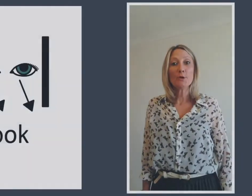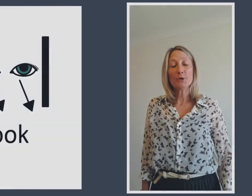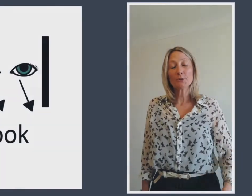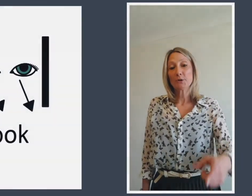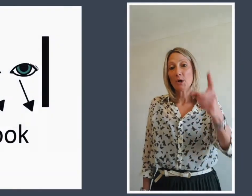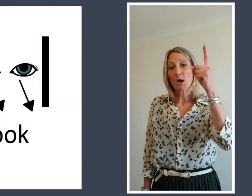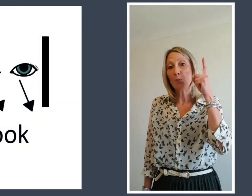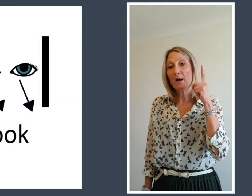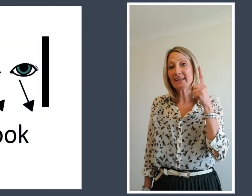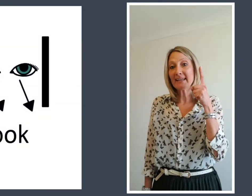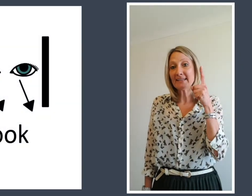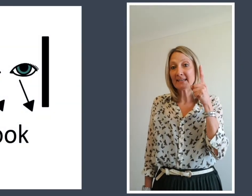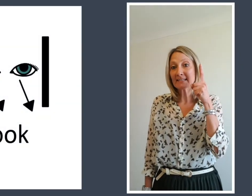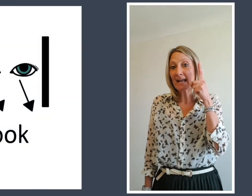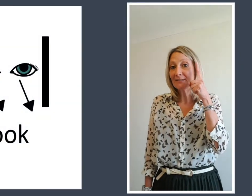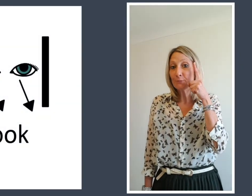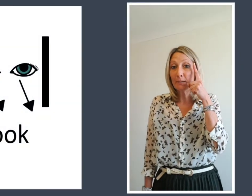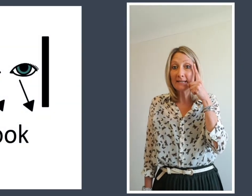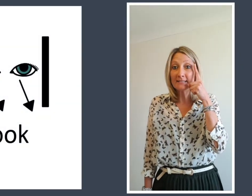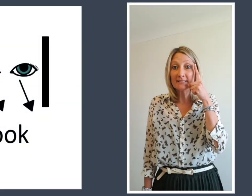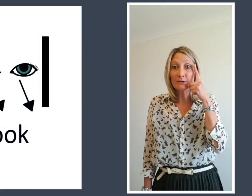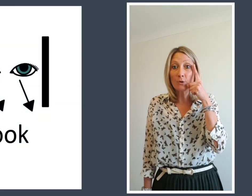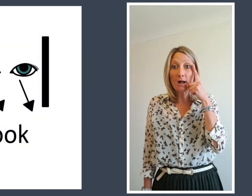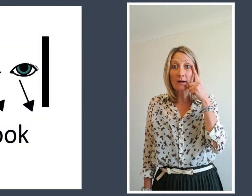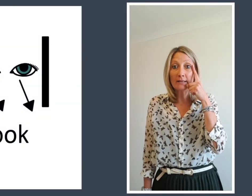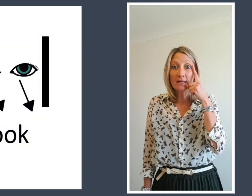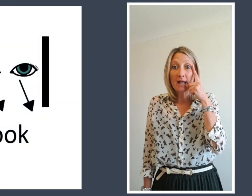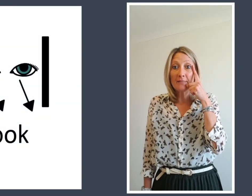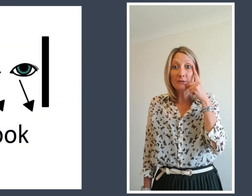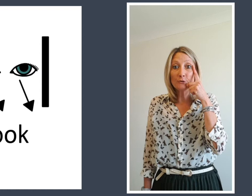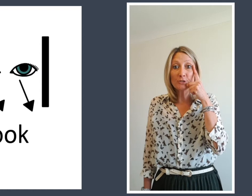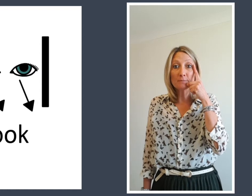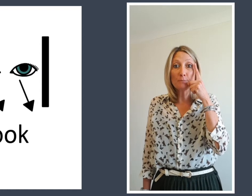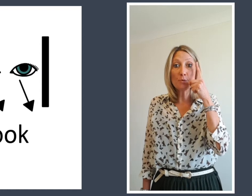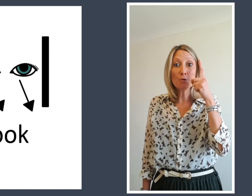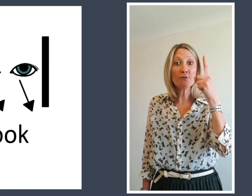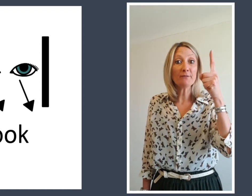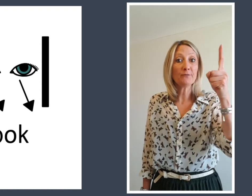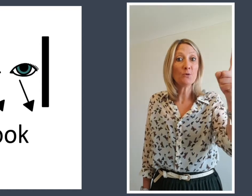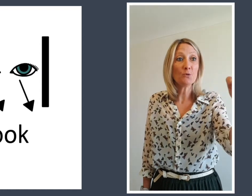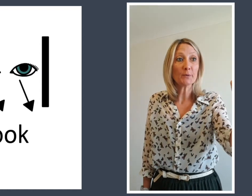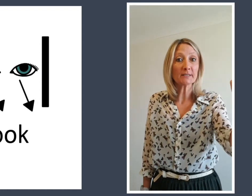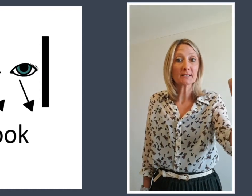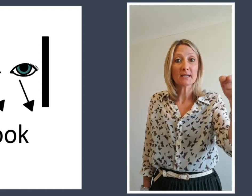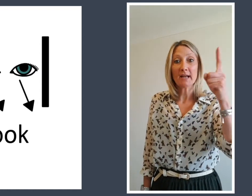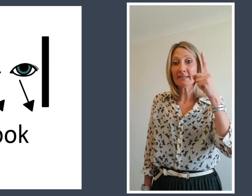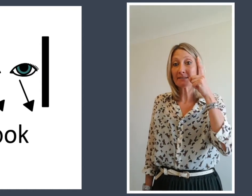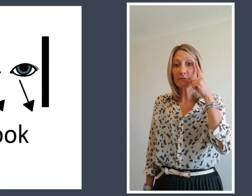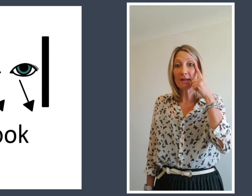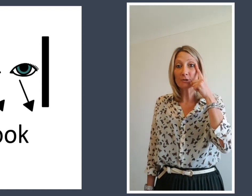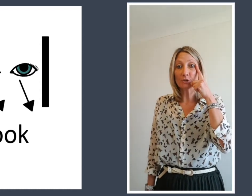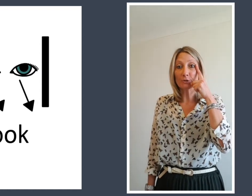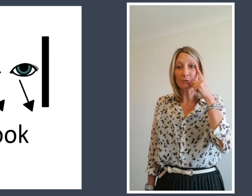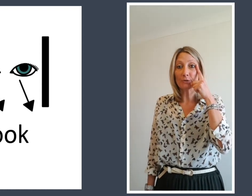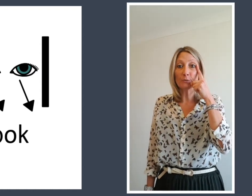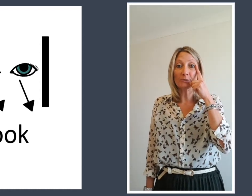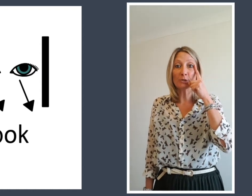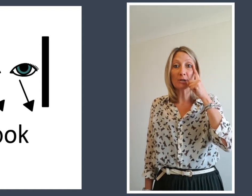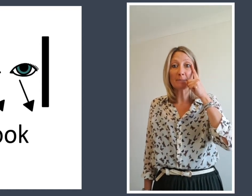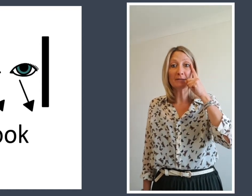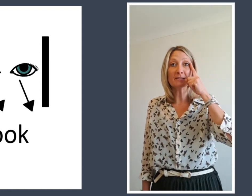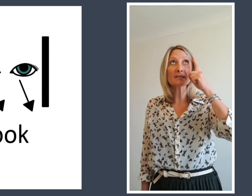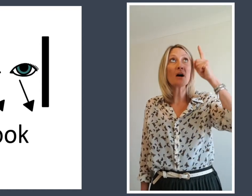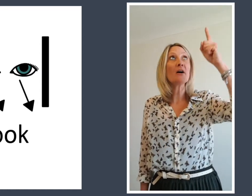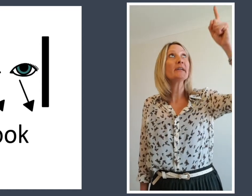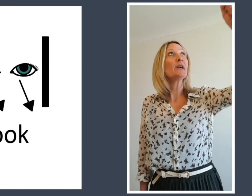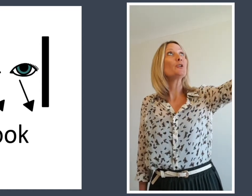For look, a working index hand, you place it at your eye and then you just move it forward. And it's directional. So if you want to look